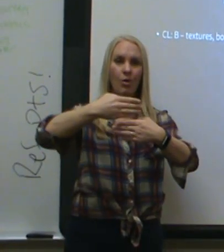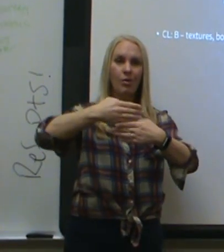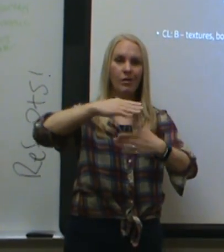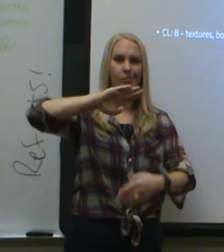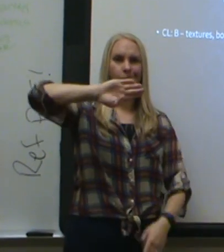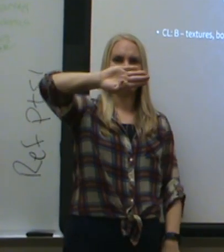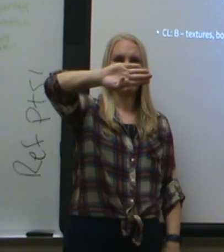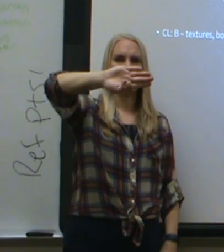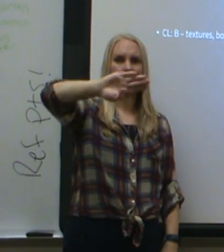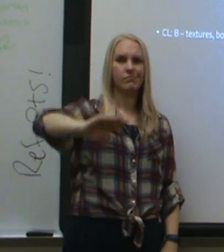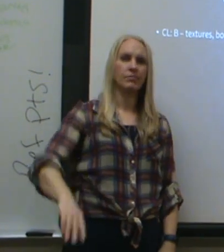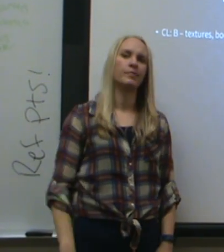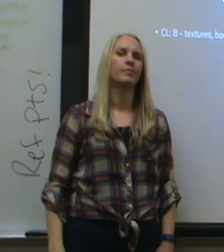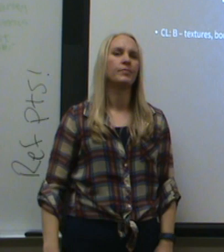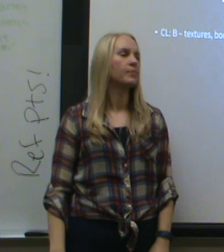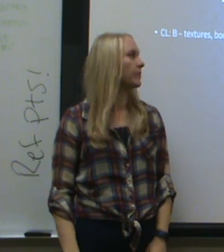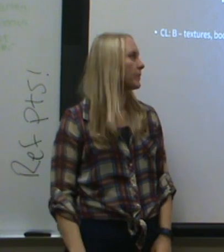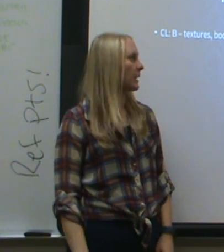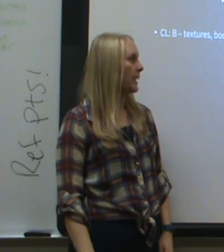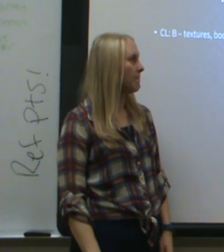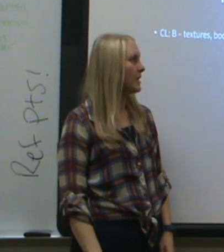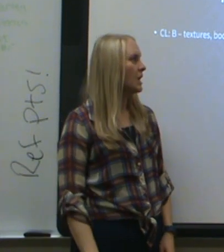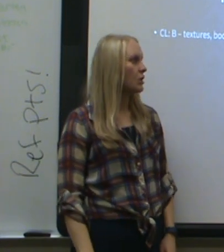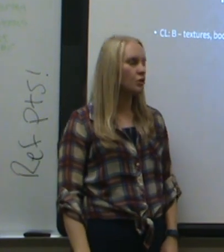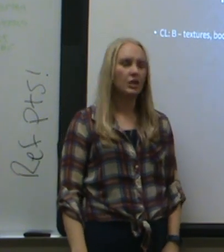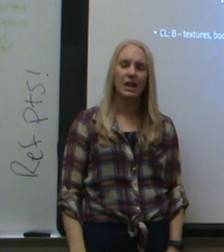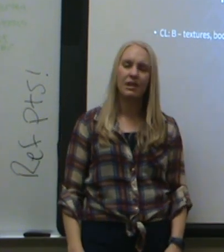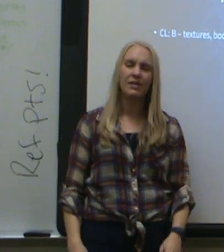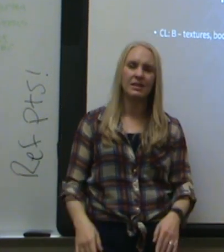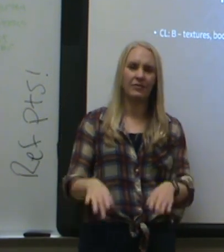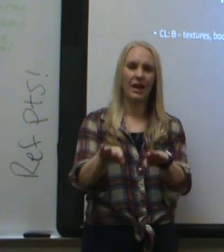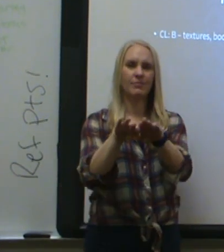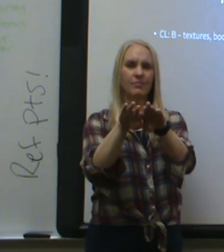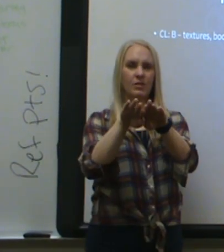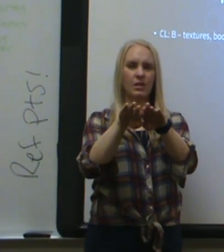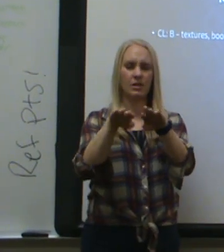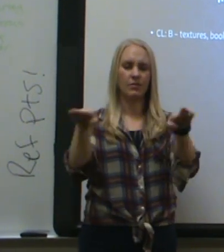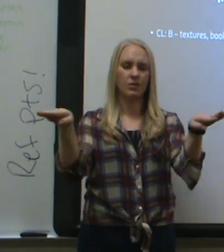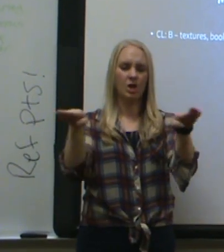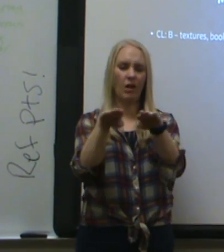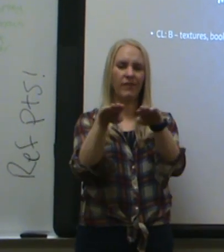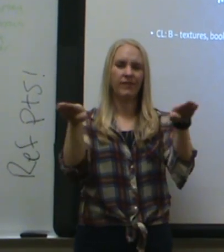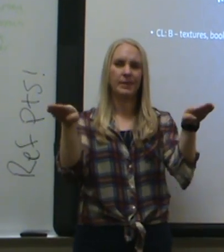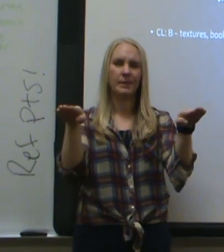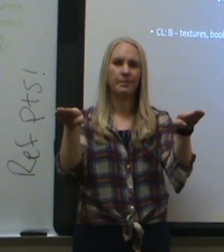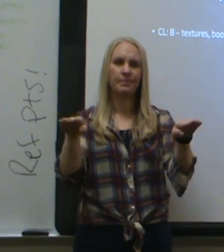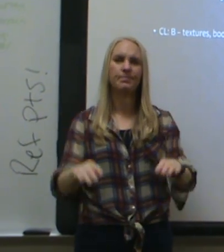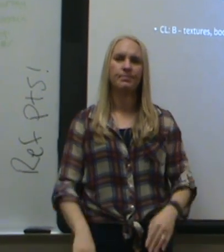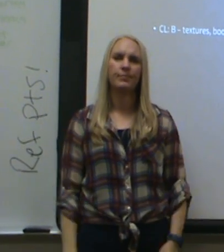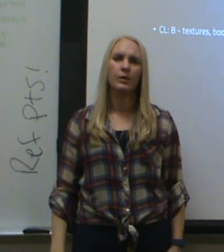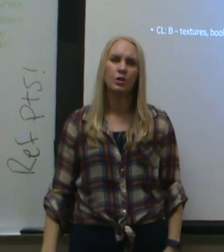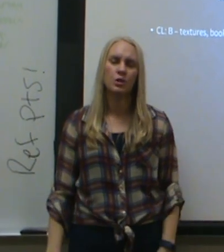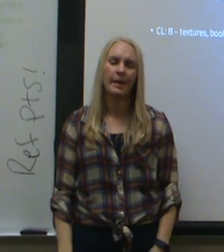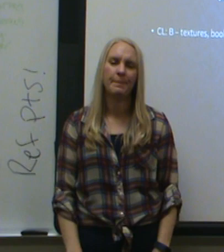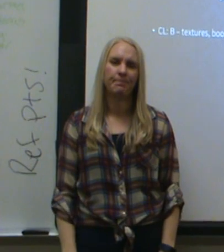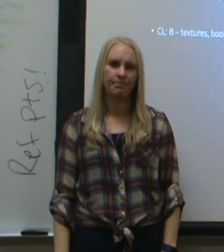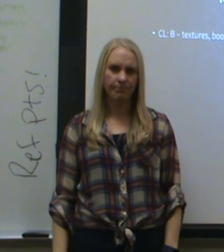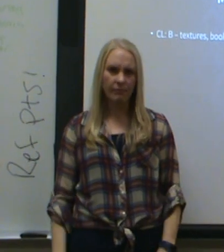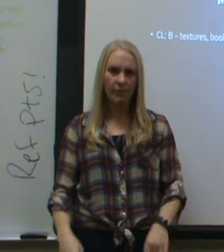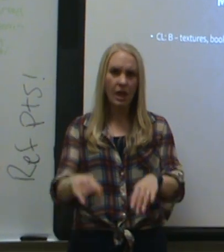window, or okay? Usually anything that's flat. Shelf, you can show that.